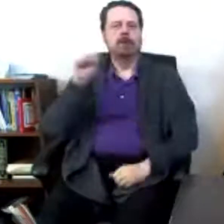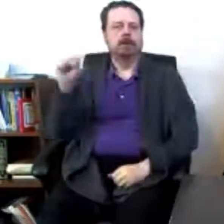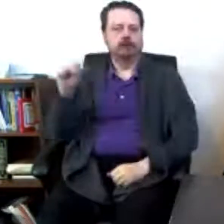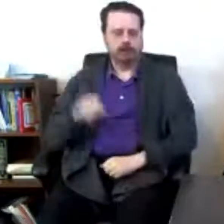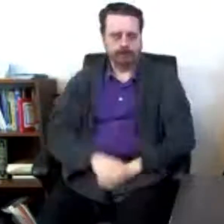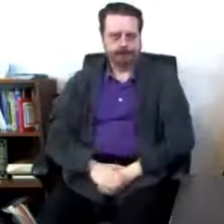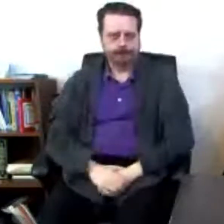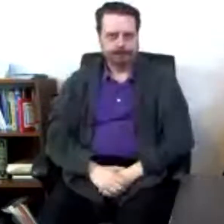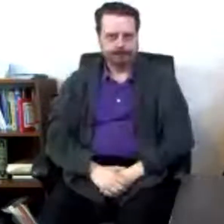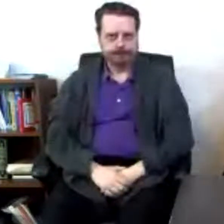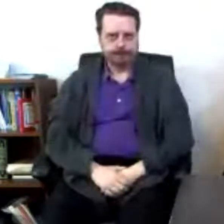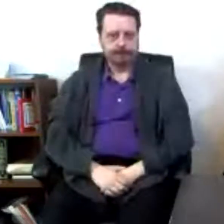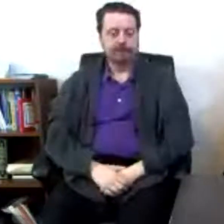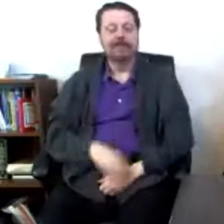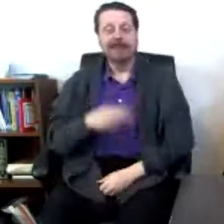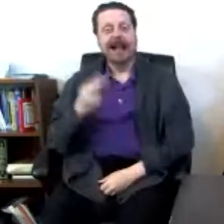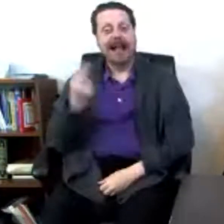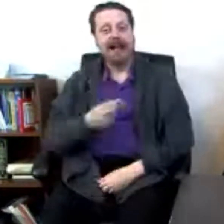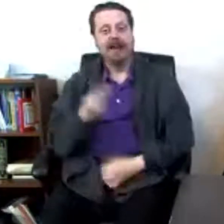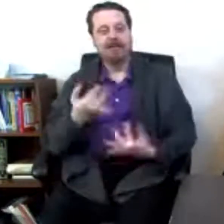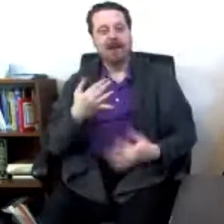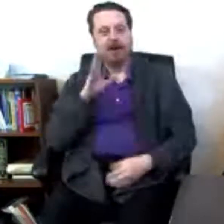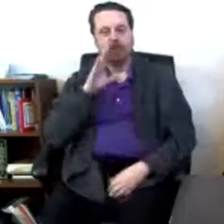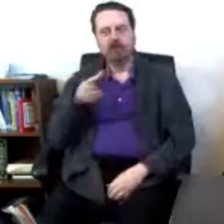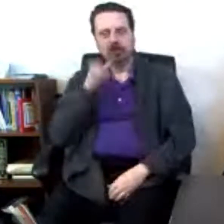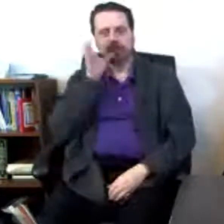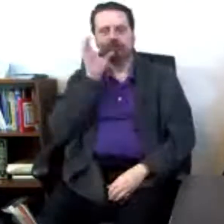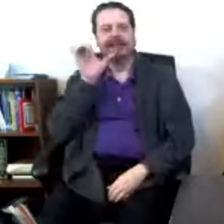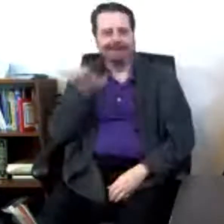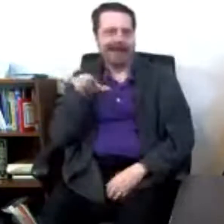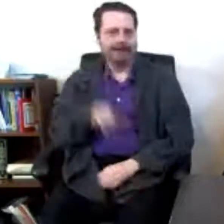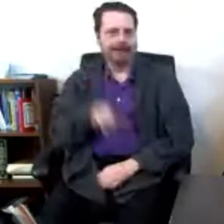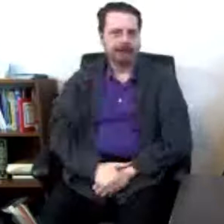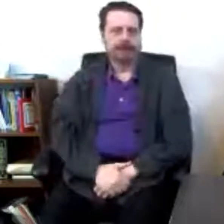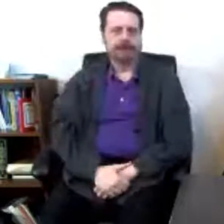This is what they drink in hellfire.